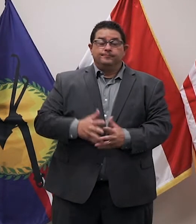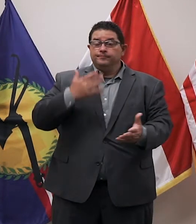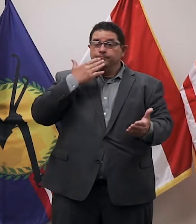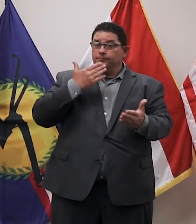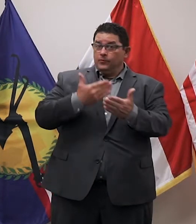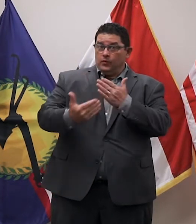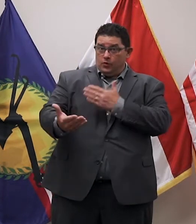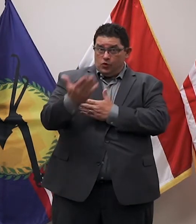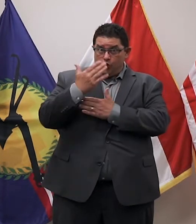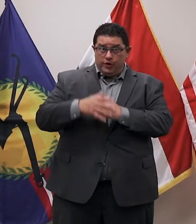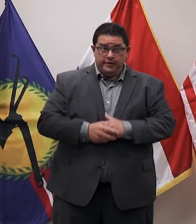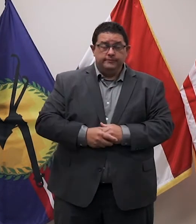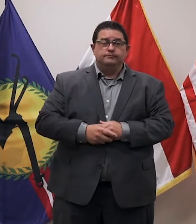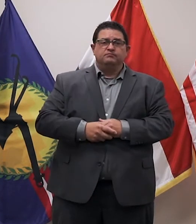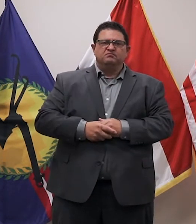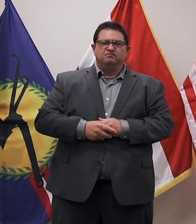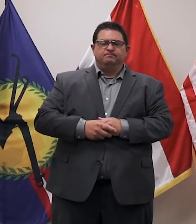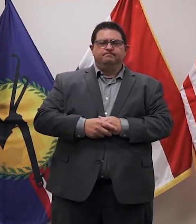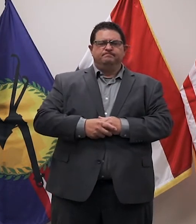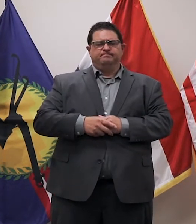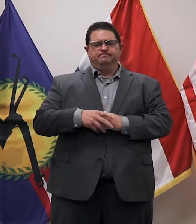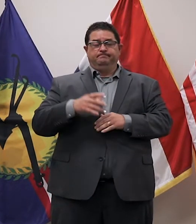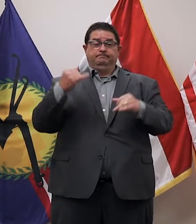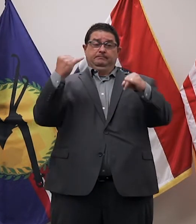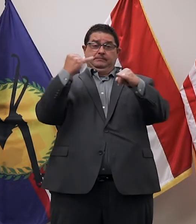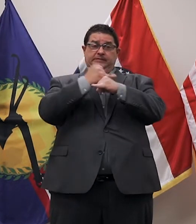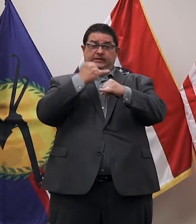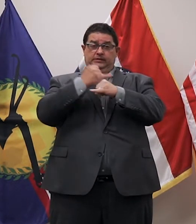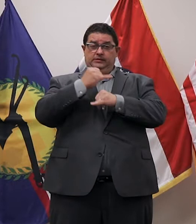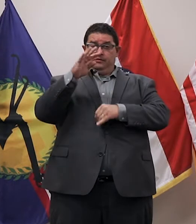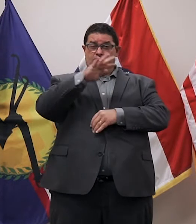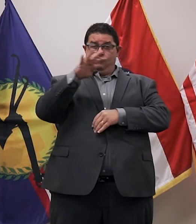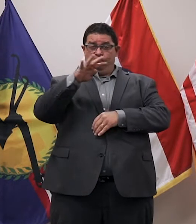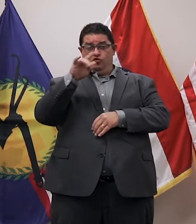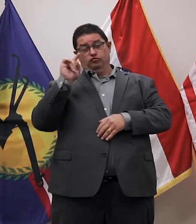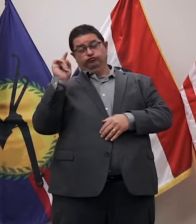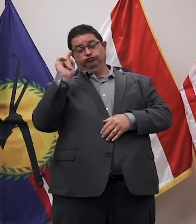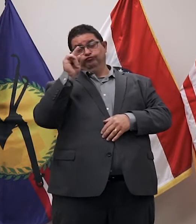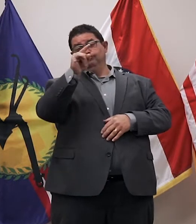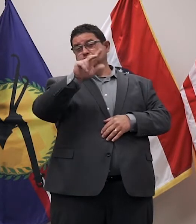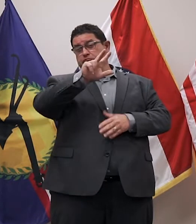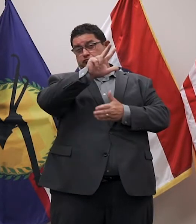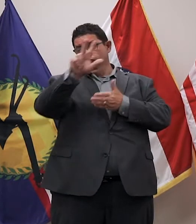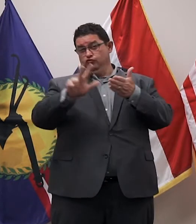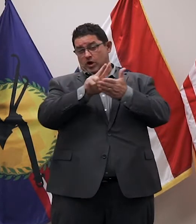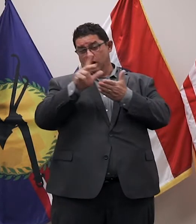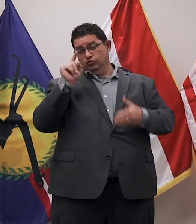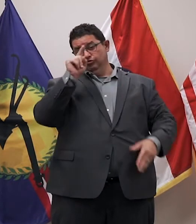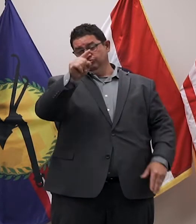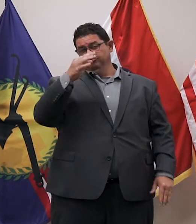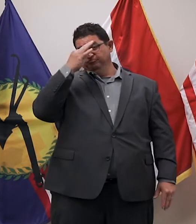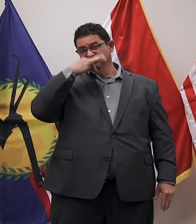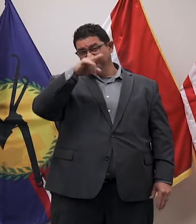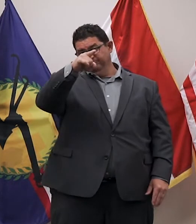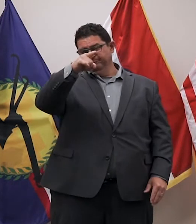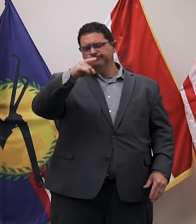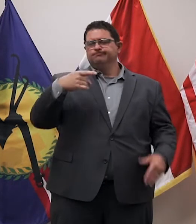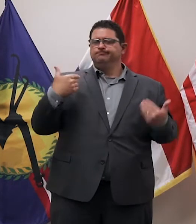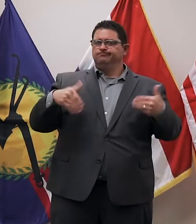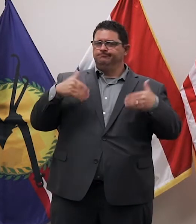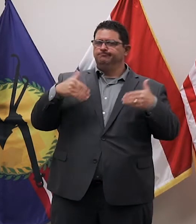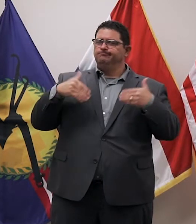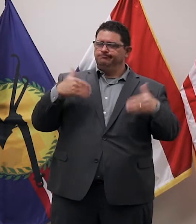Good morning. Just down Interstate 44, about 3 hours from here, is a sobering reminder that